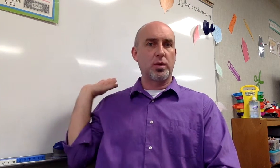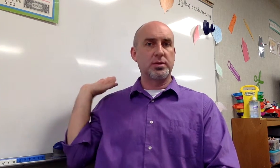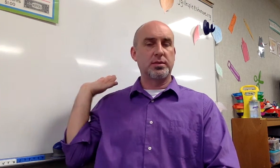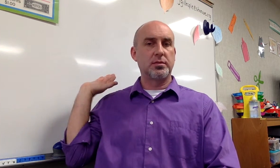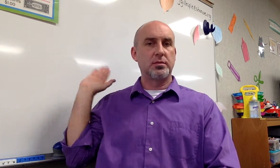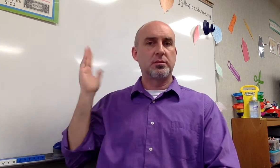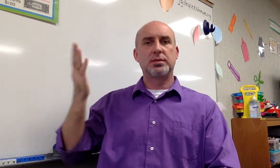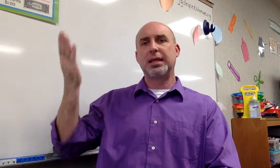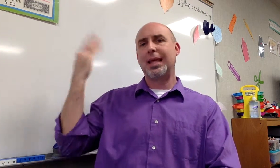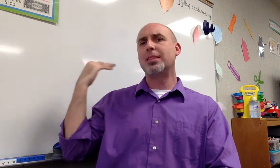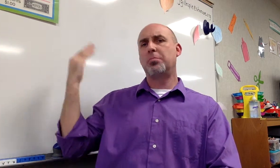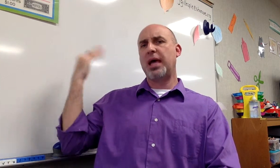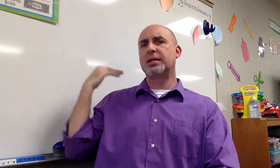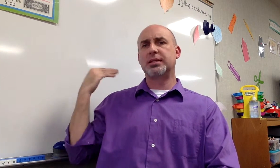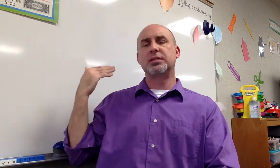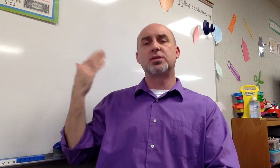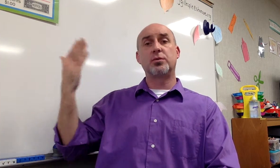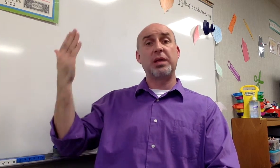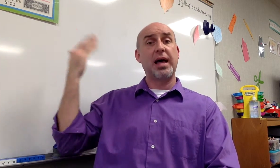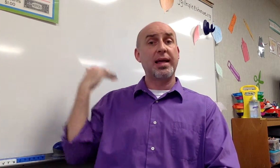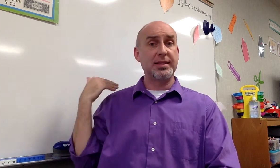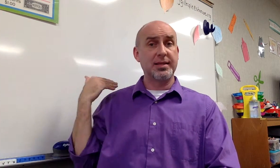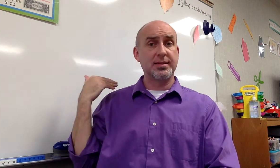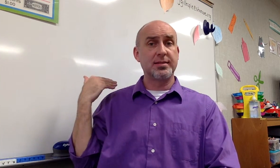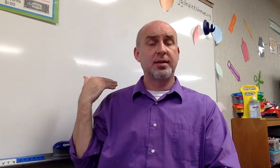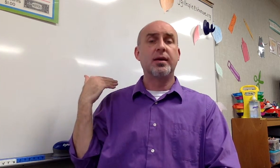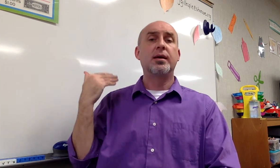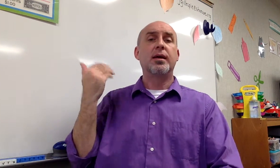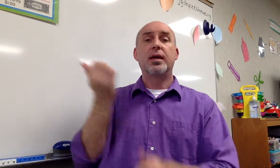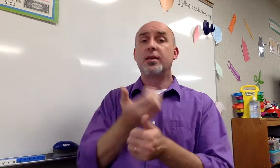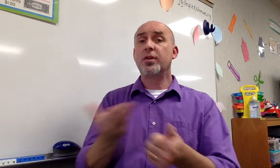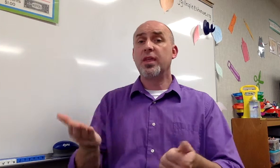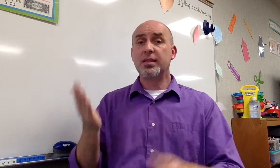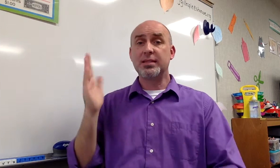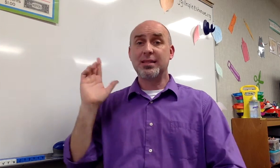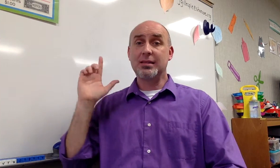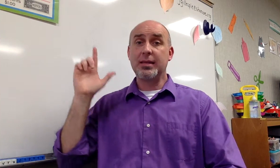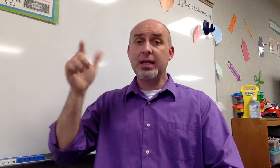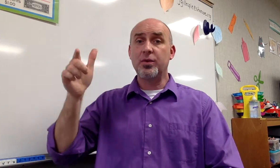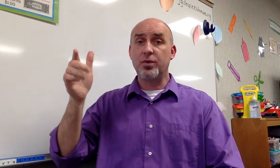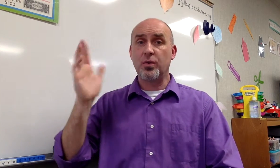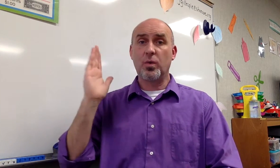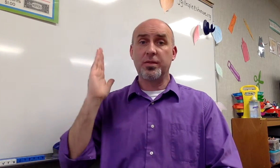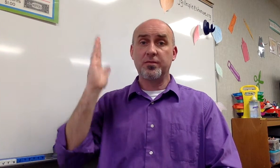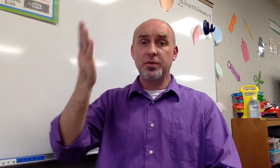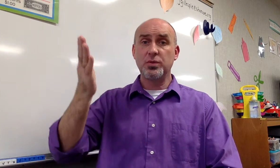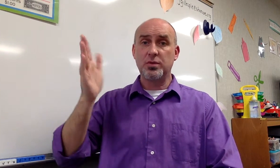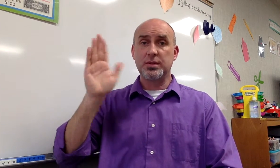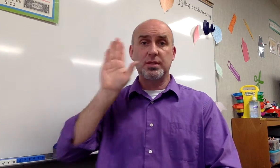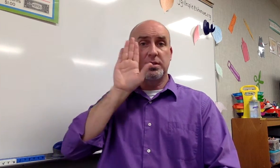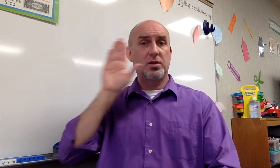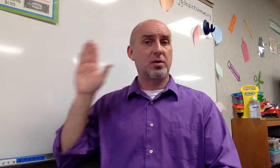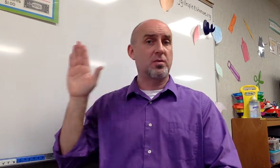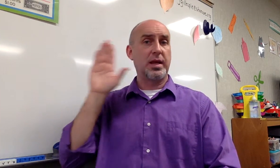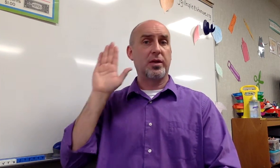backwards. It's like in the past, things that are behind us. And everything that's later or in the future is going to start right here and